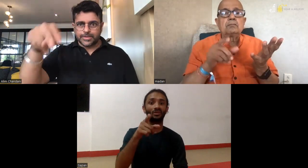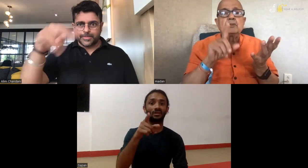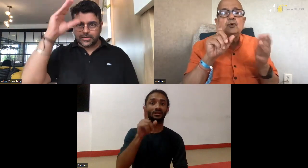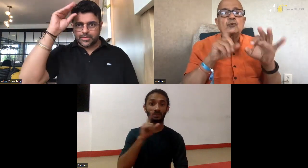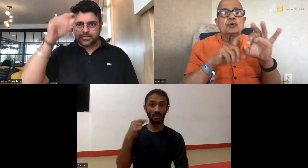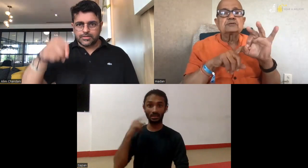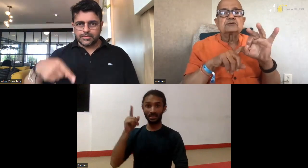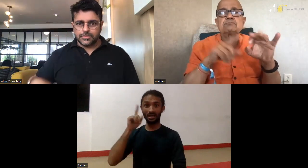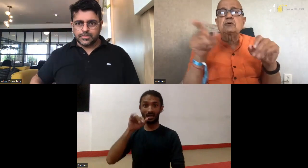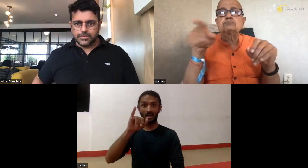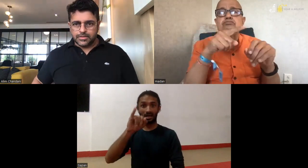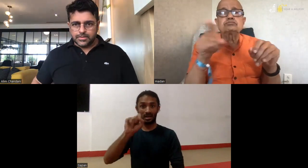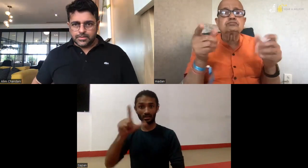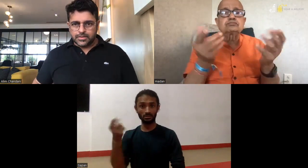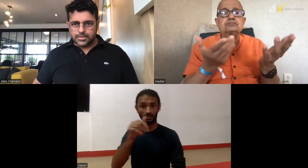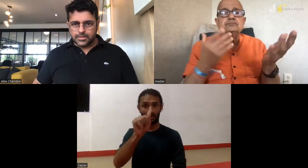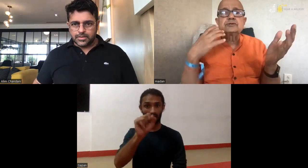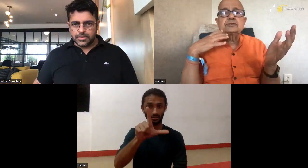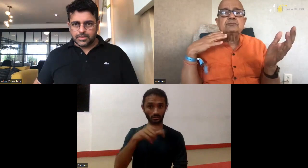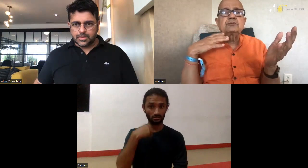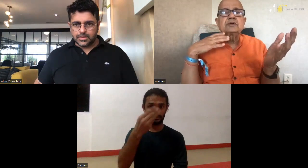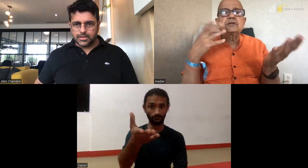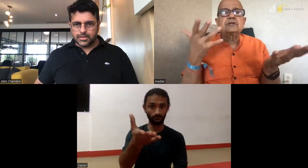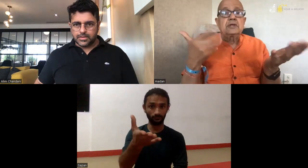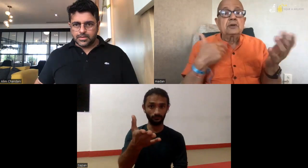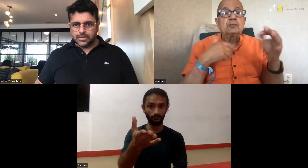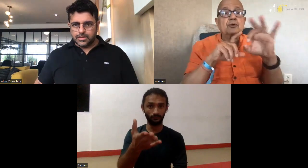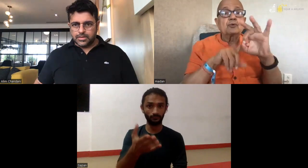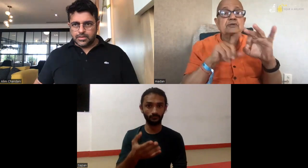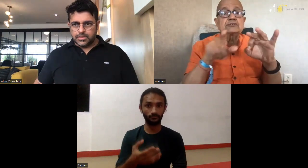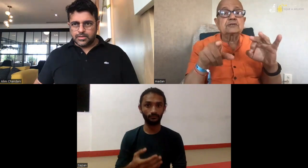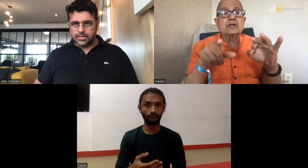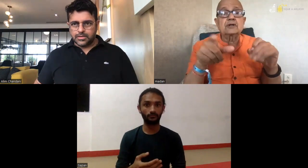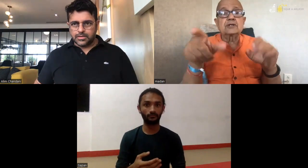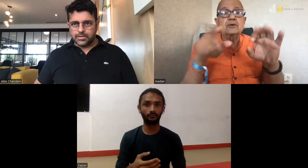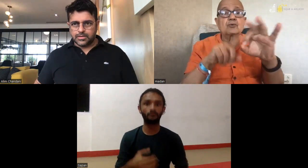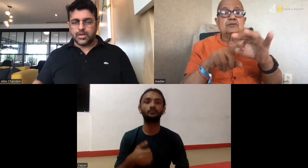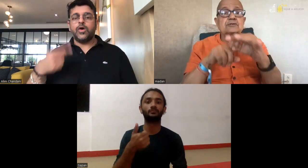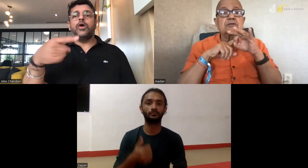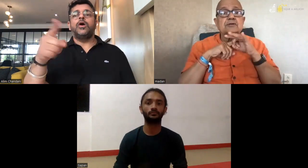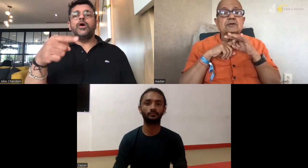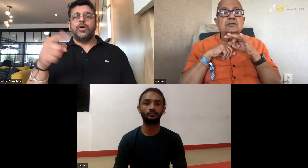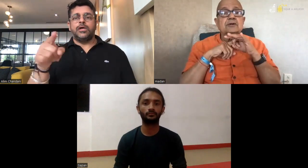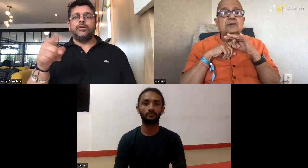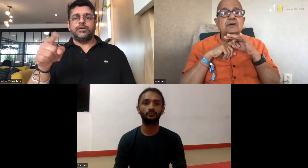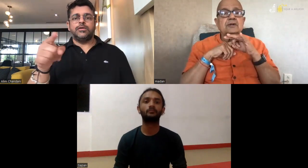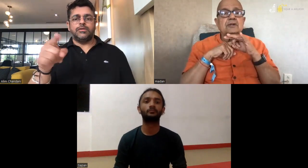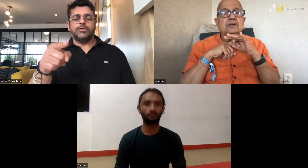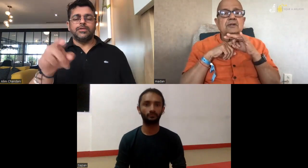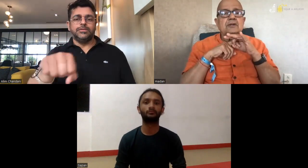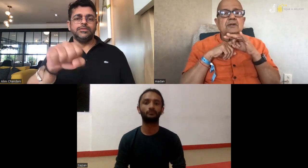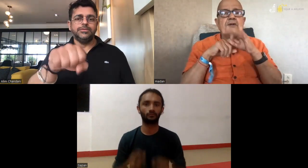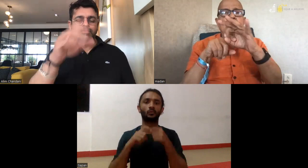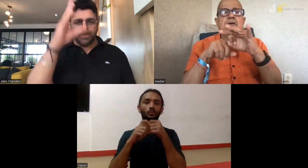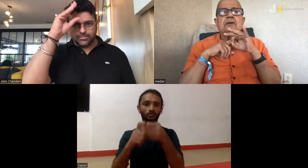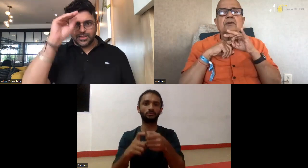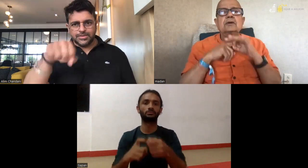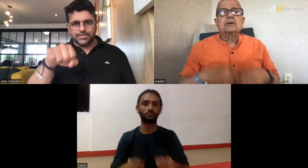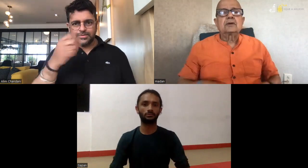So for example, if a woman and her parents, they are giving money to